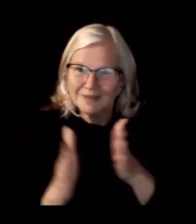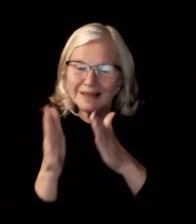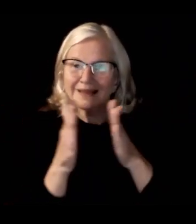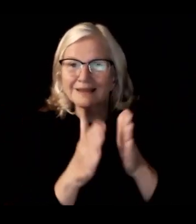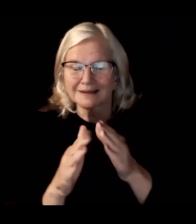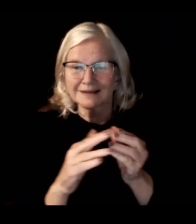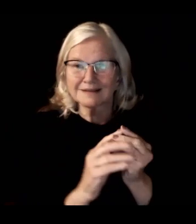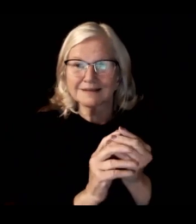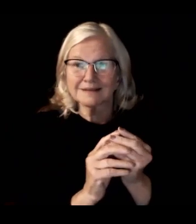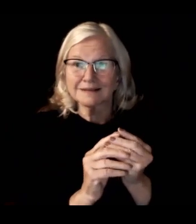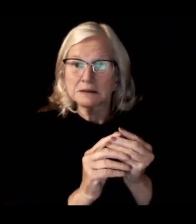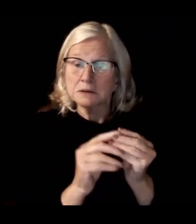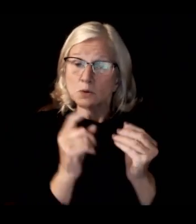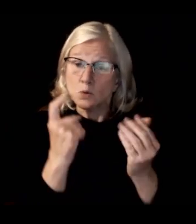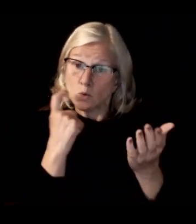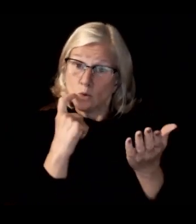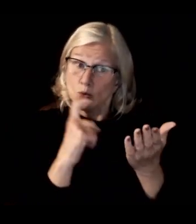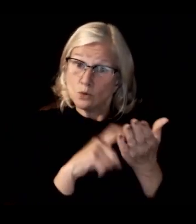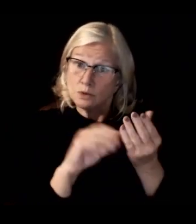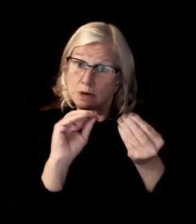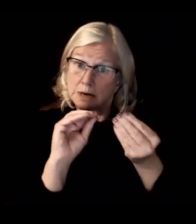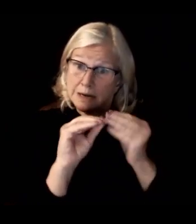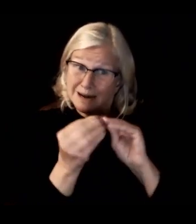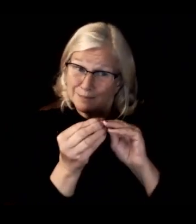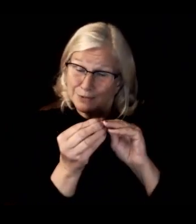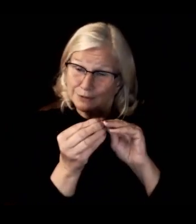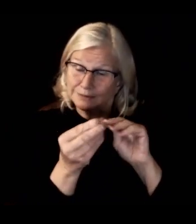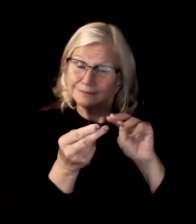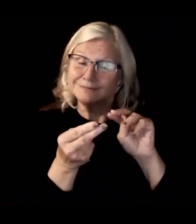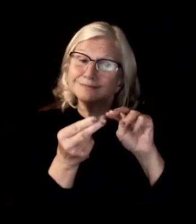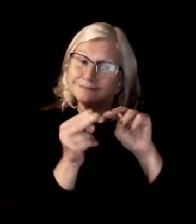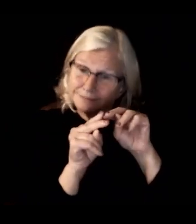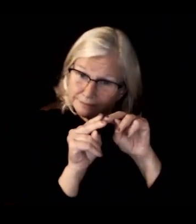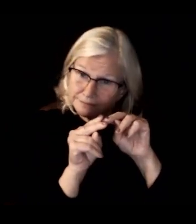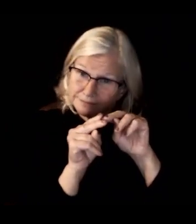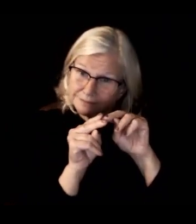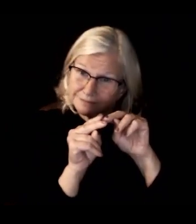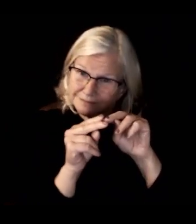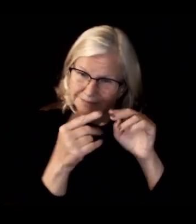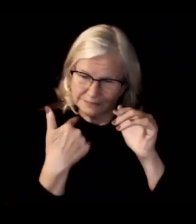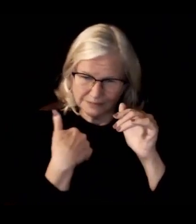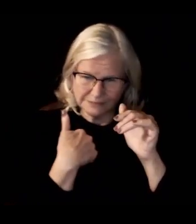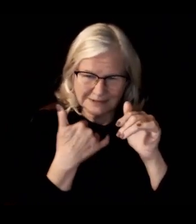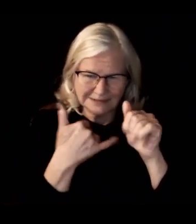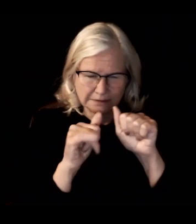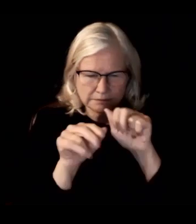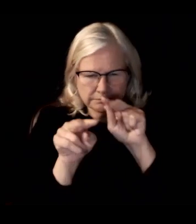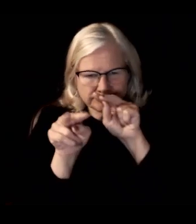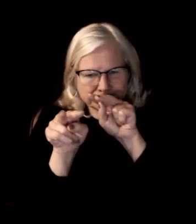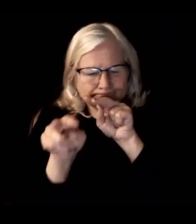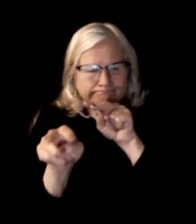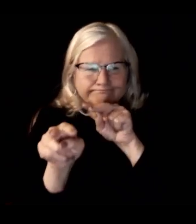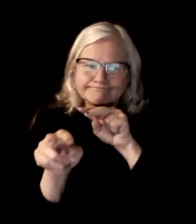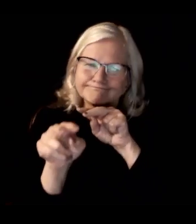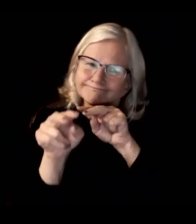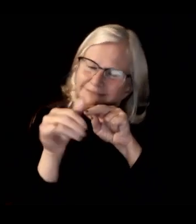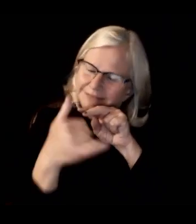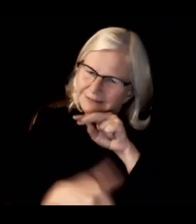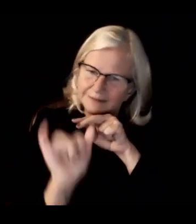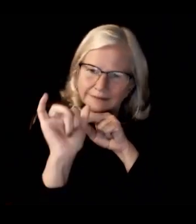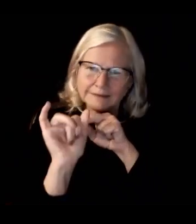And I would say that we're continuing to monitor what's going on, but we have not had